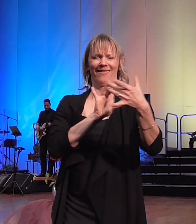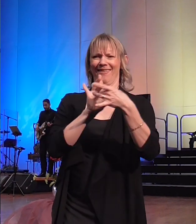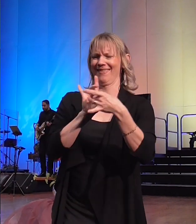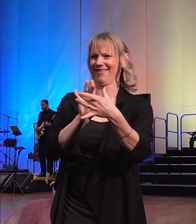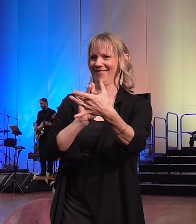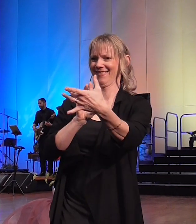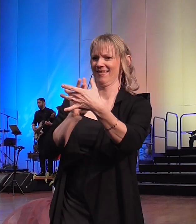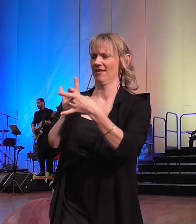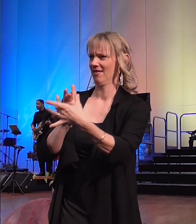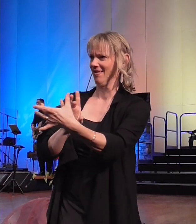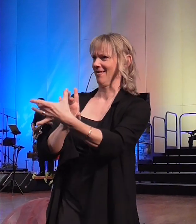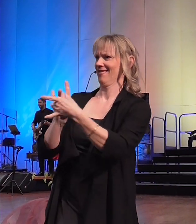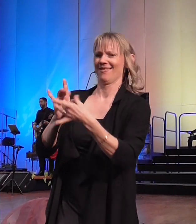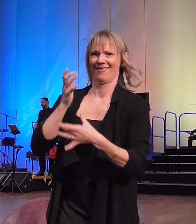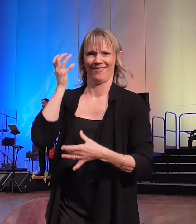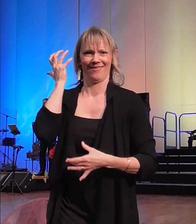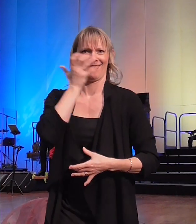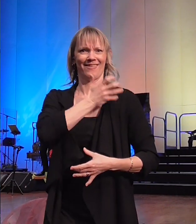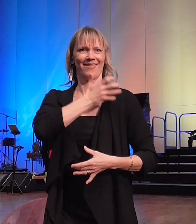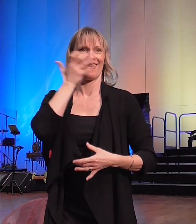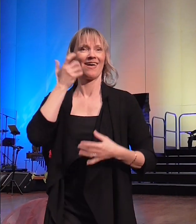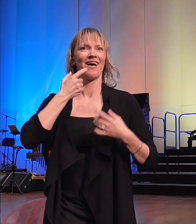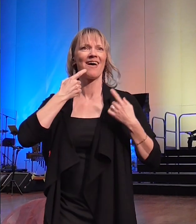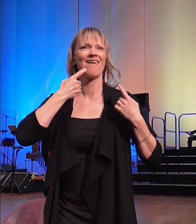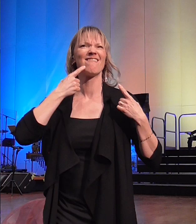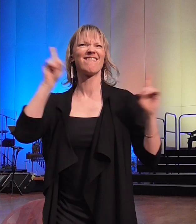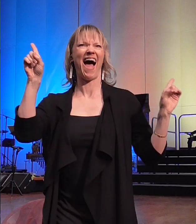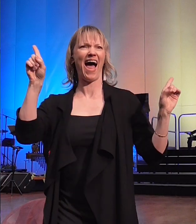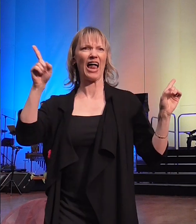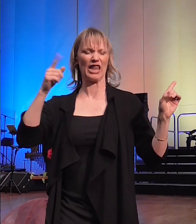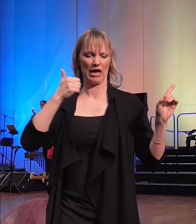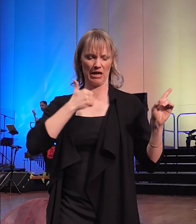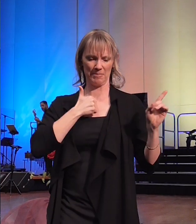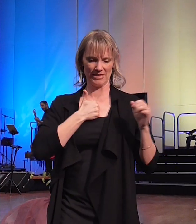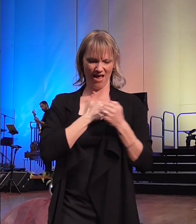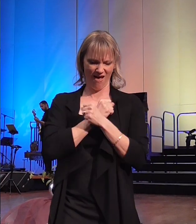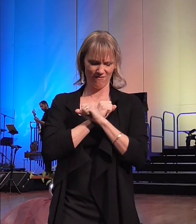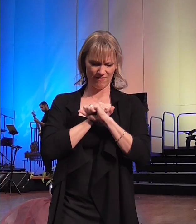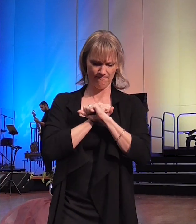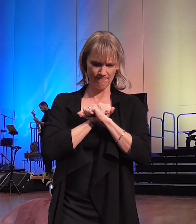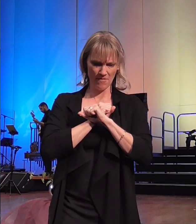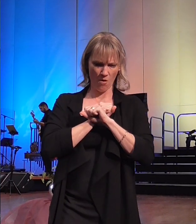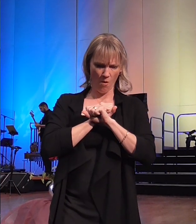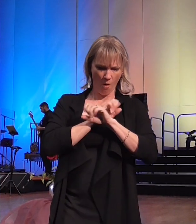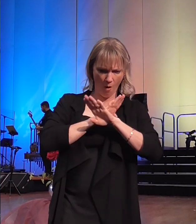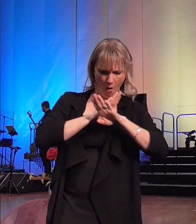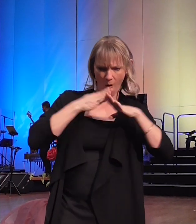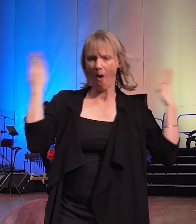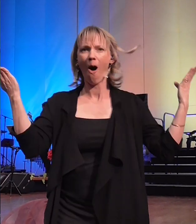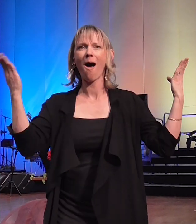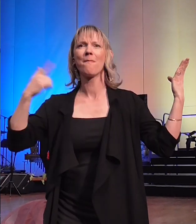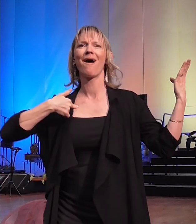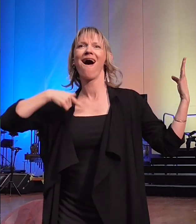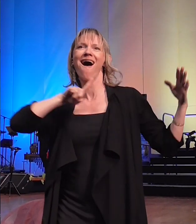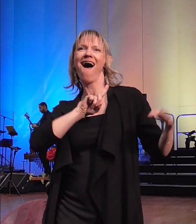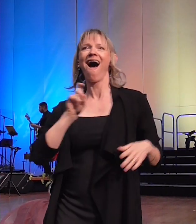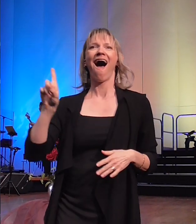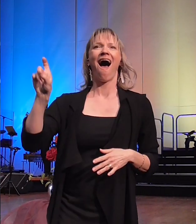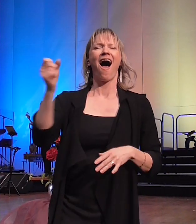me. I finally got the gates unlocked and I'm running free.